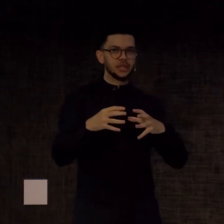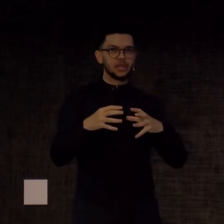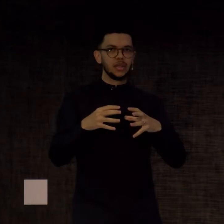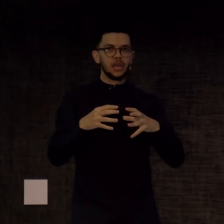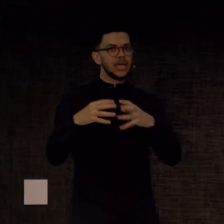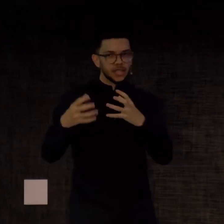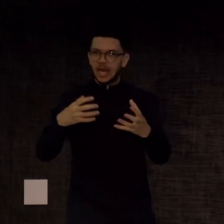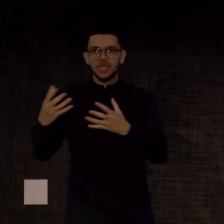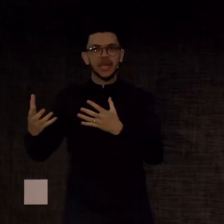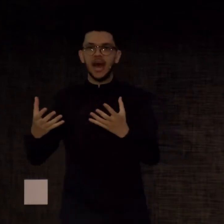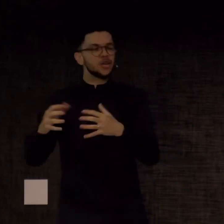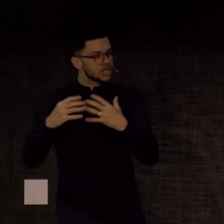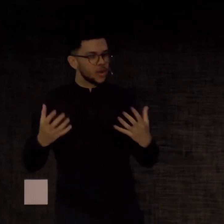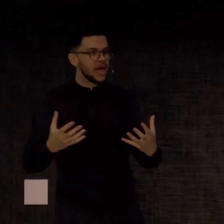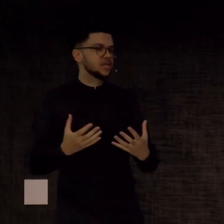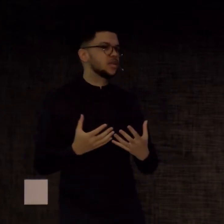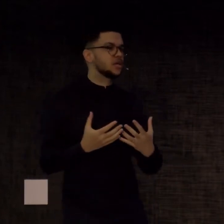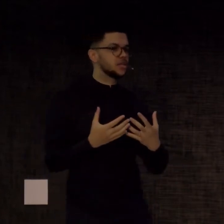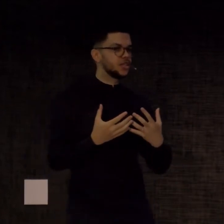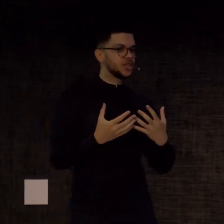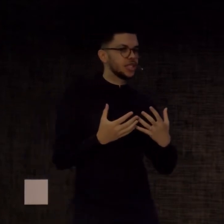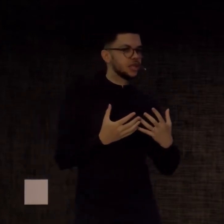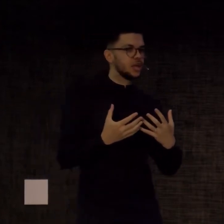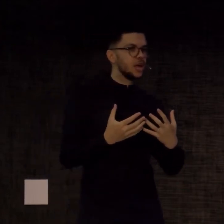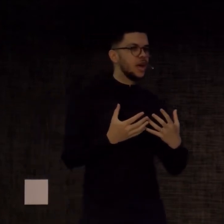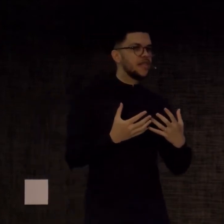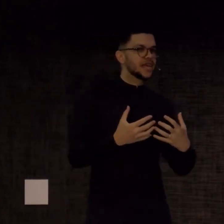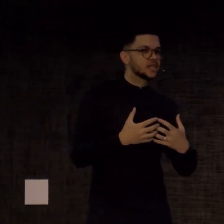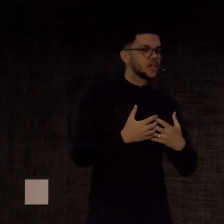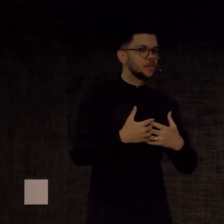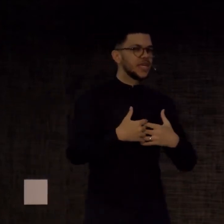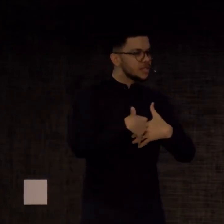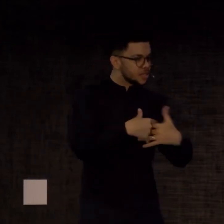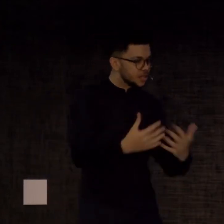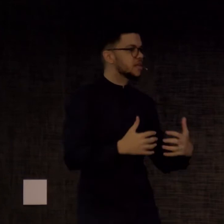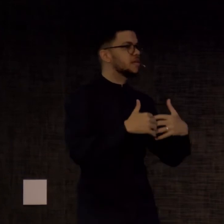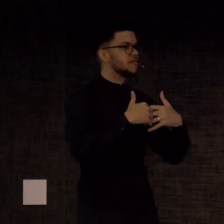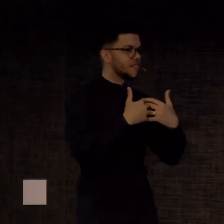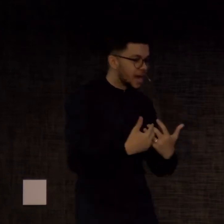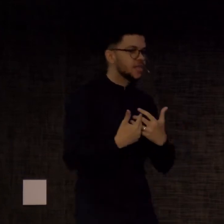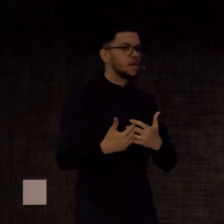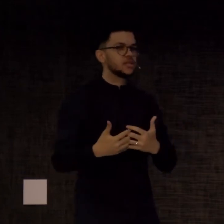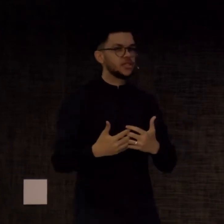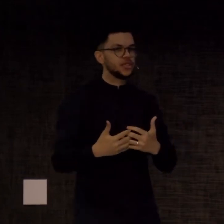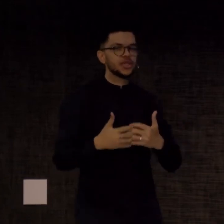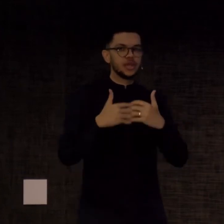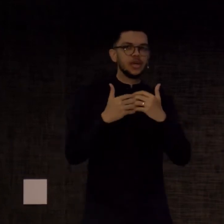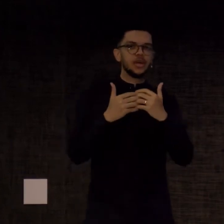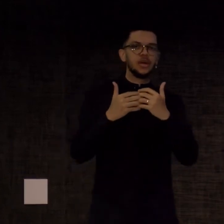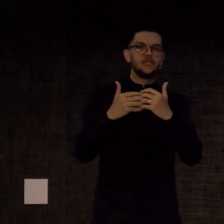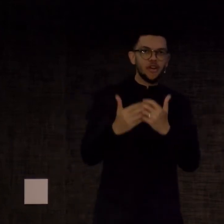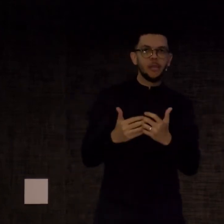institution in Chapter 9 or somewhere else in the Constitution that could be insulated via the